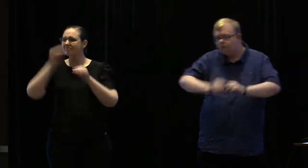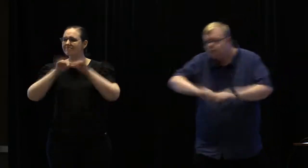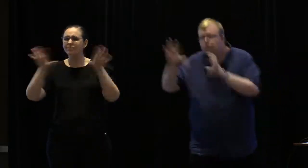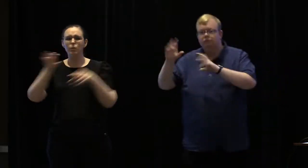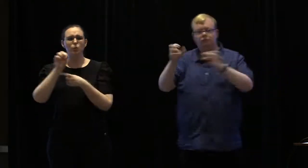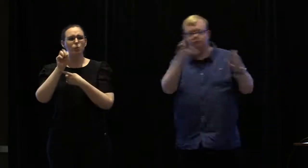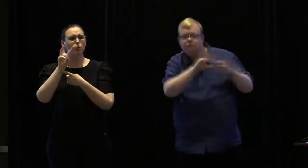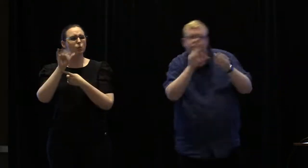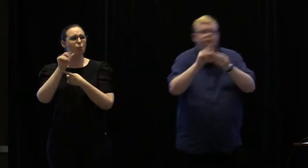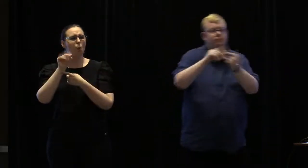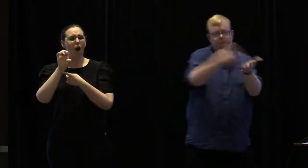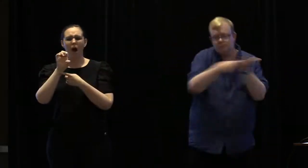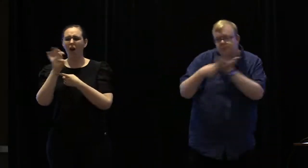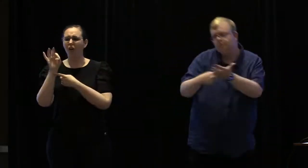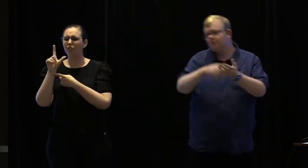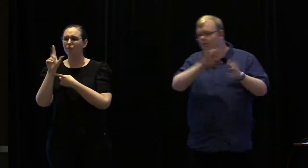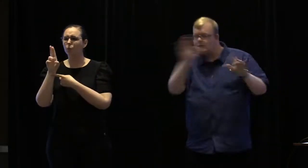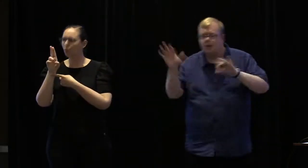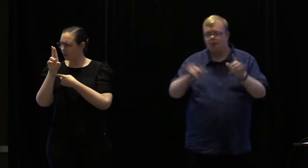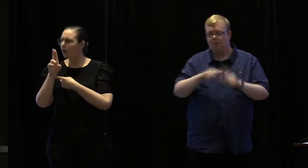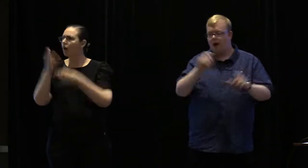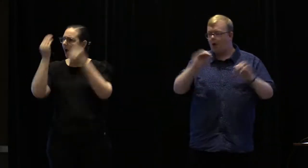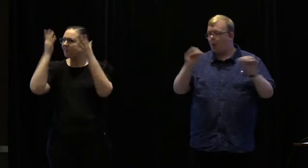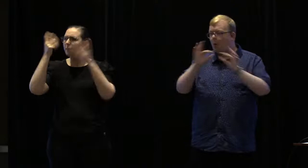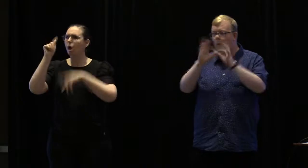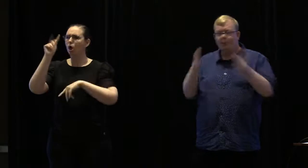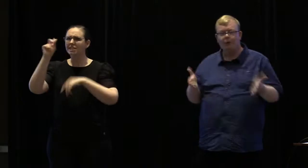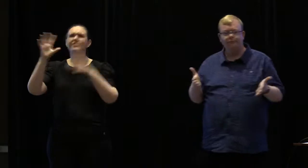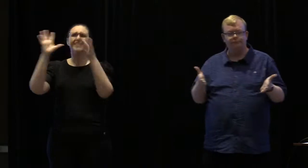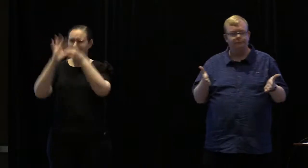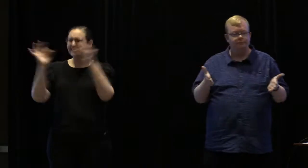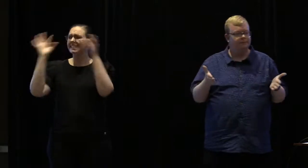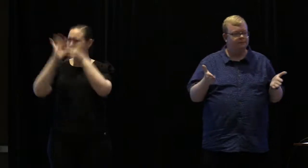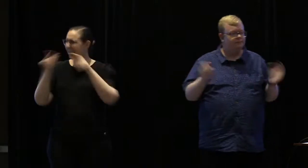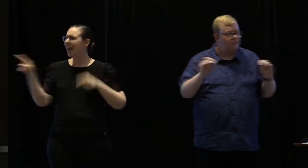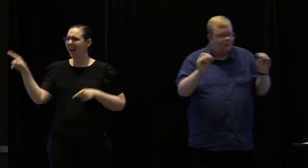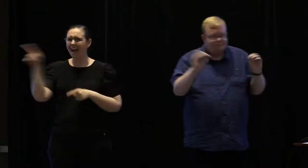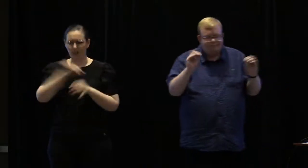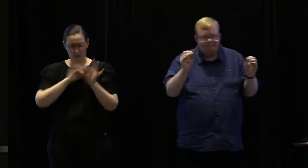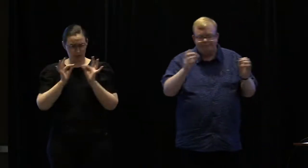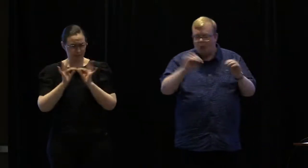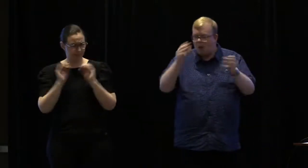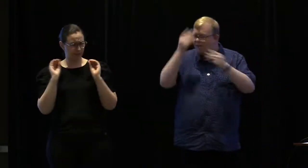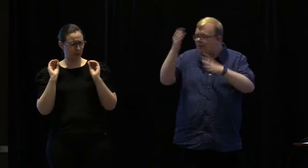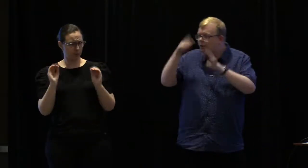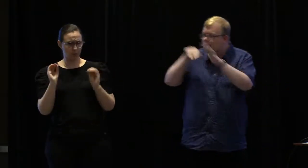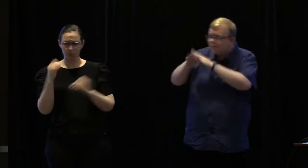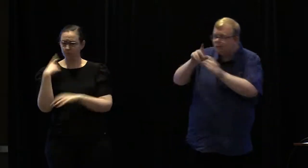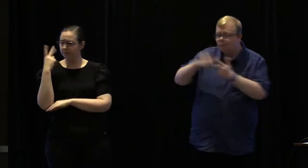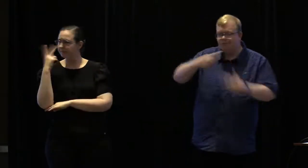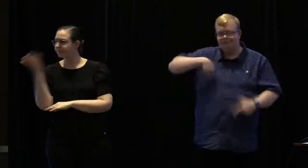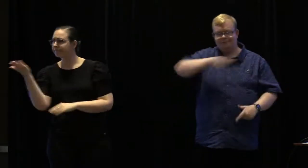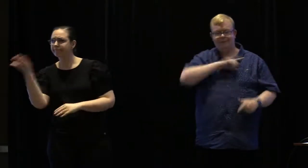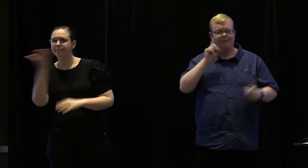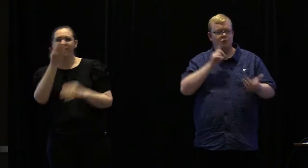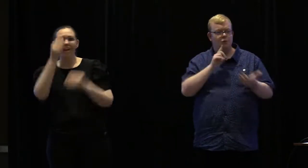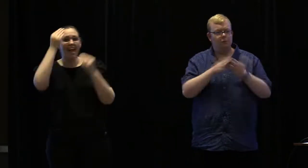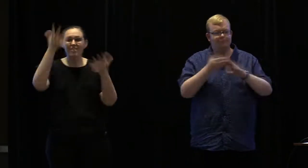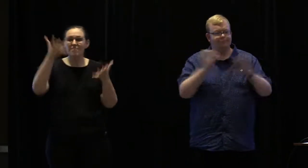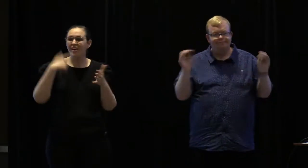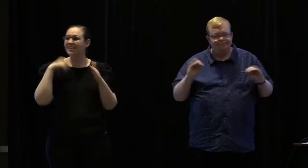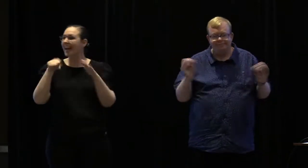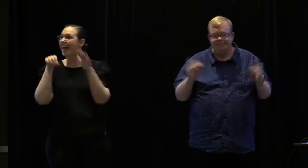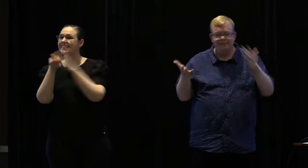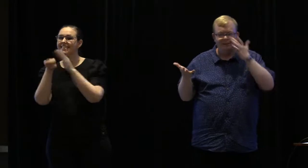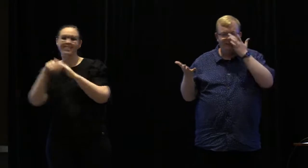In 2009, the swine flu took the world by storm, and there was no information accessible to us. There was